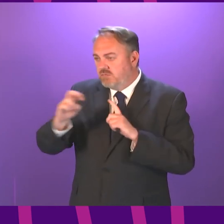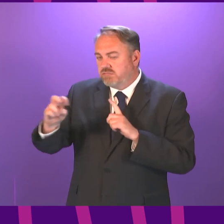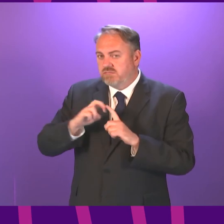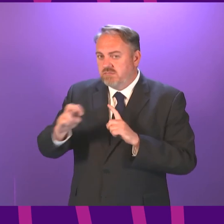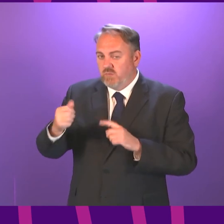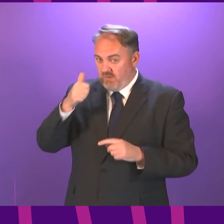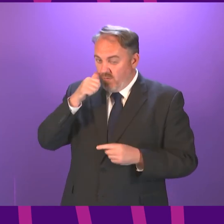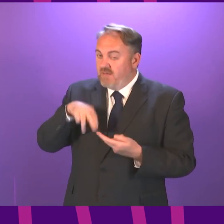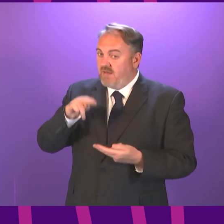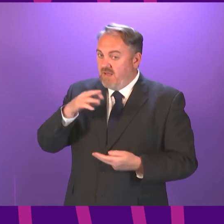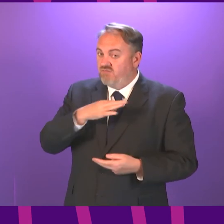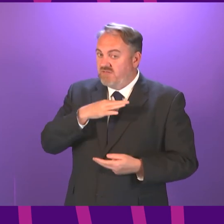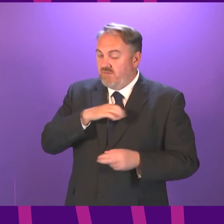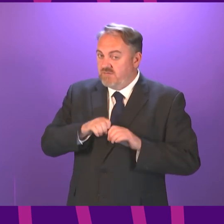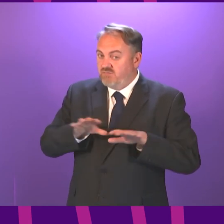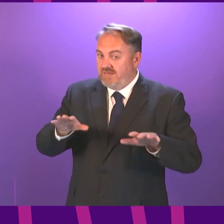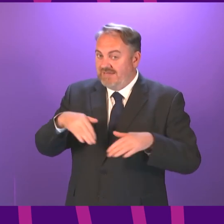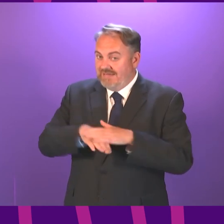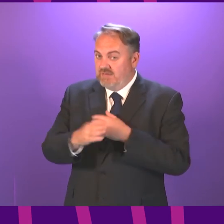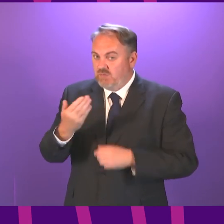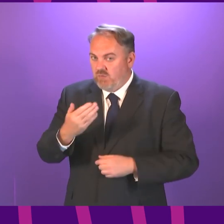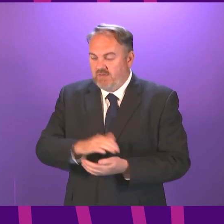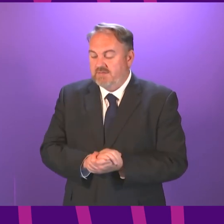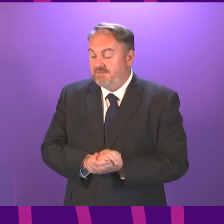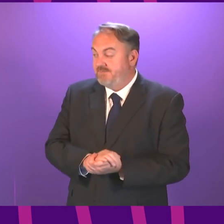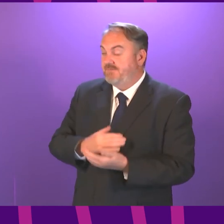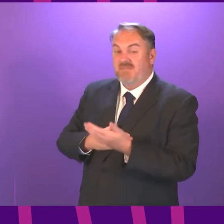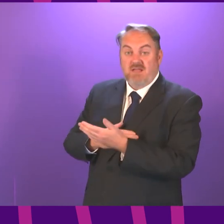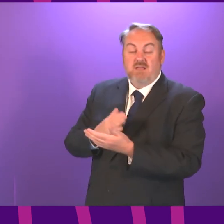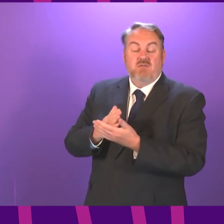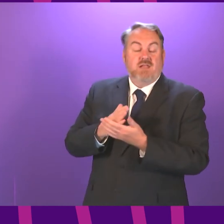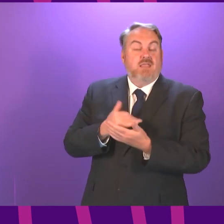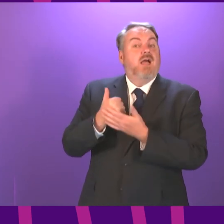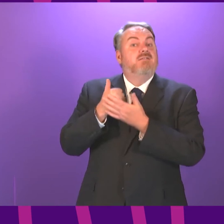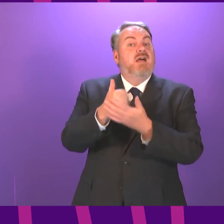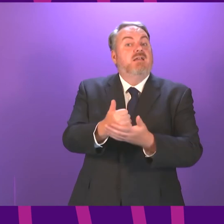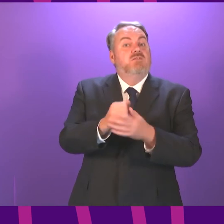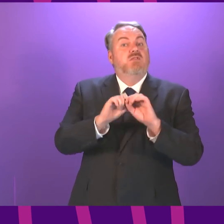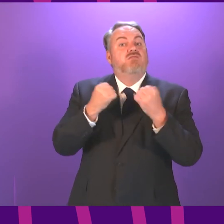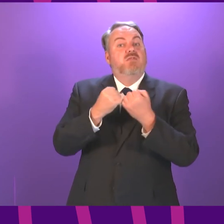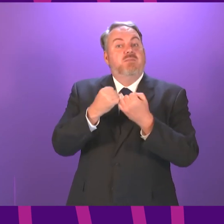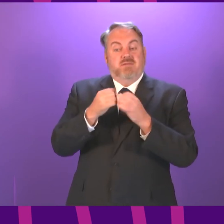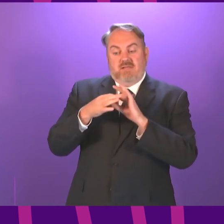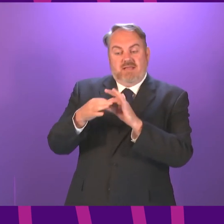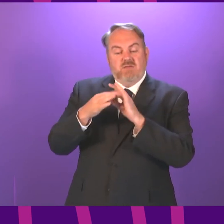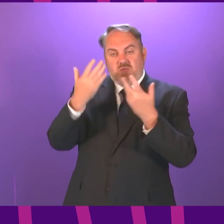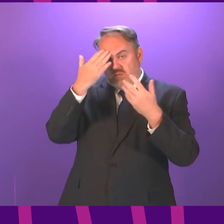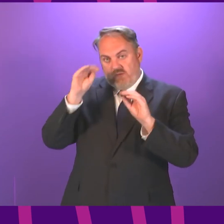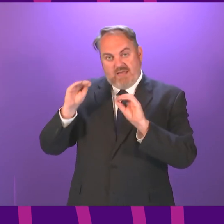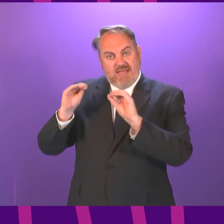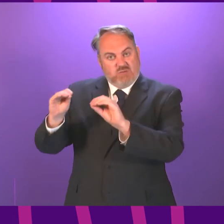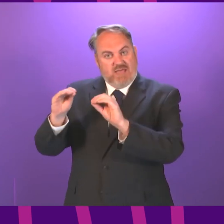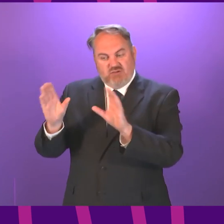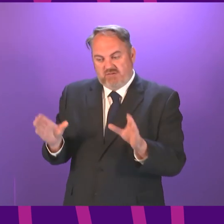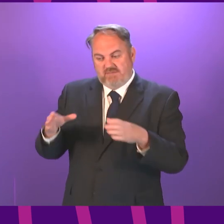schools First Minister on education which is a subgroup of the overall Covid Scottish Government